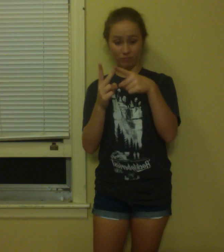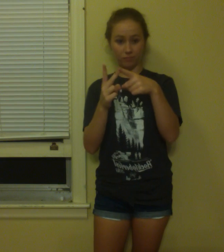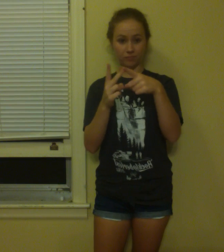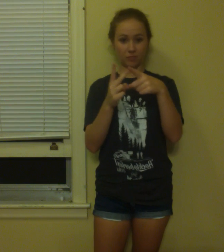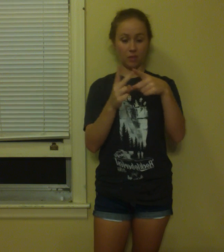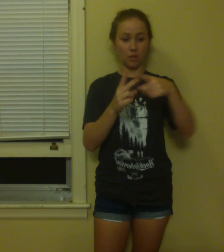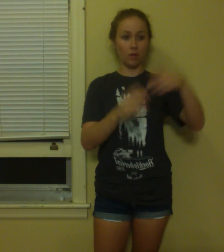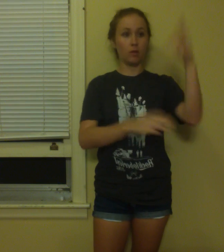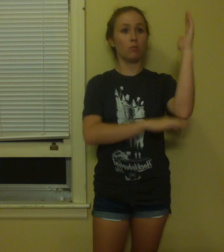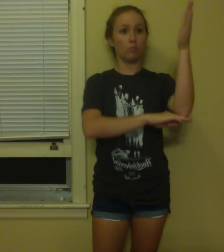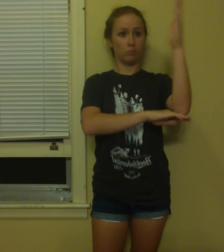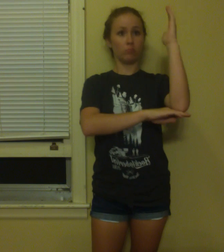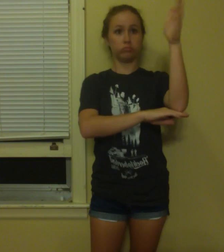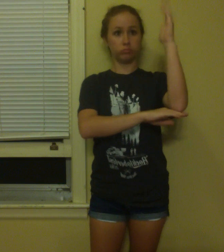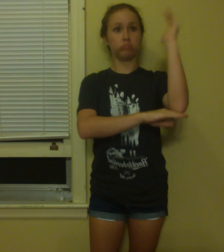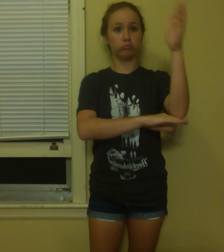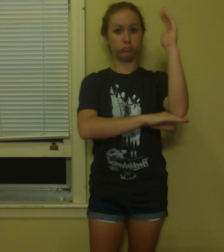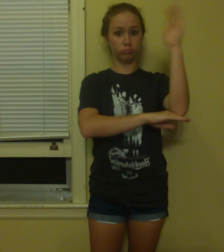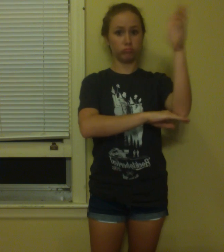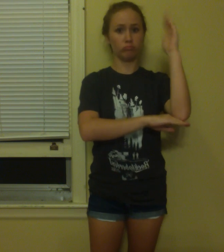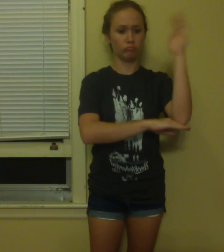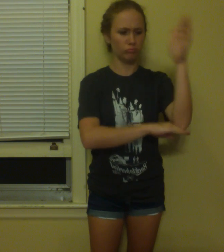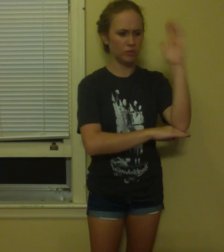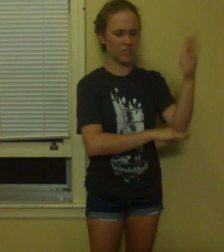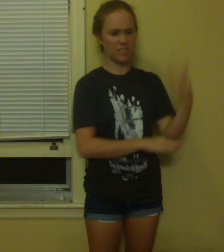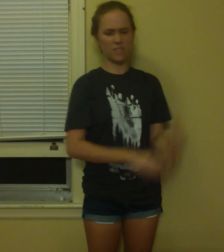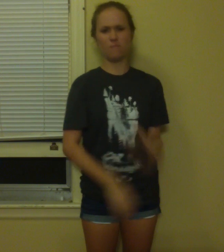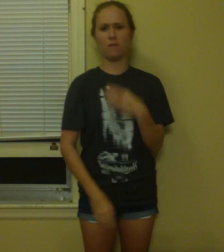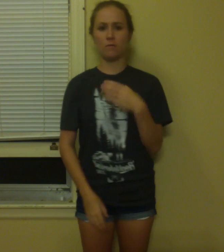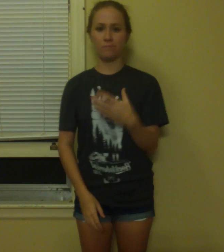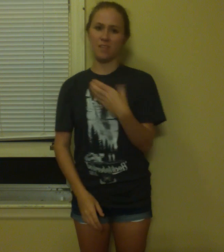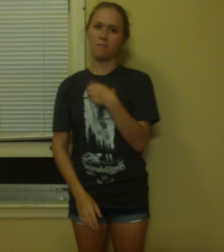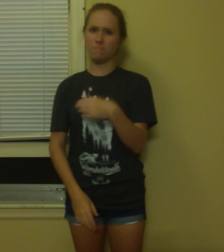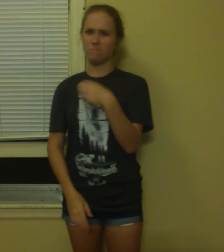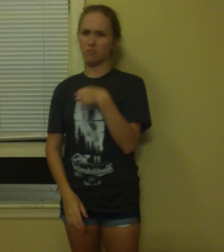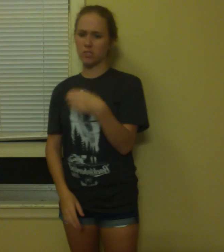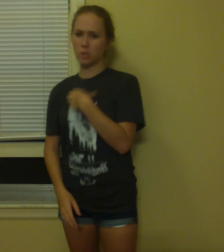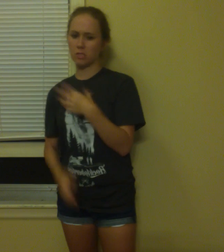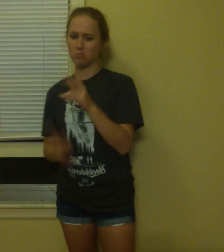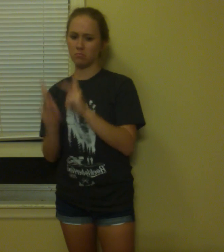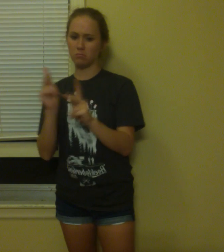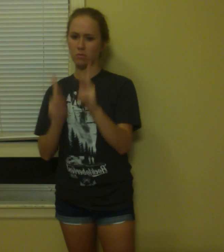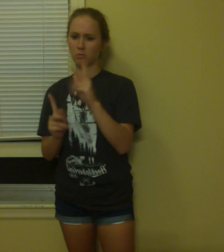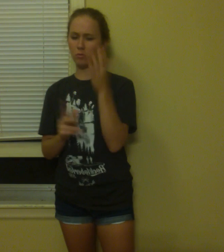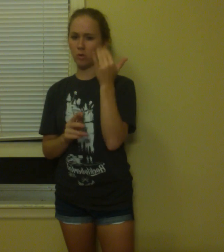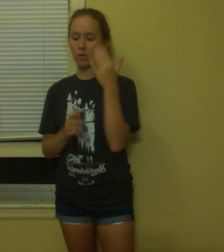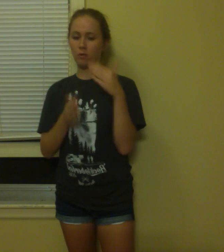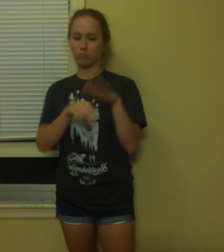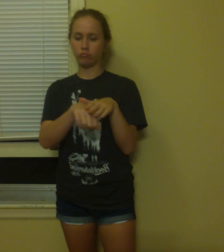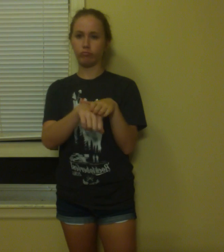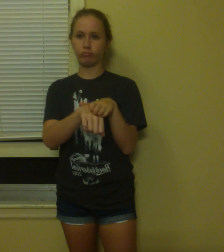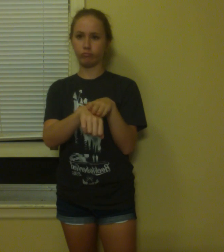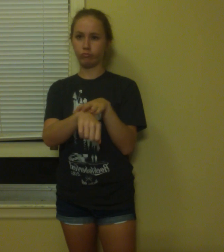me. And that's what a filibuster does. It kind of frustrates people. It slows things down. And in the Senate, when it happens, what it basically means is that you